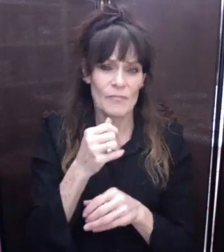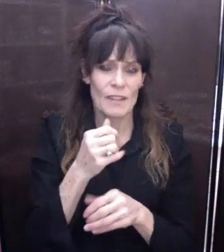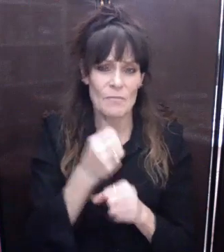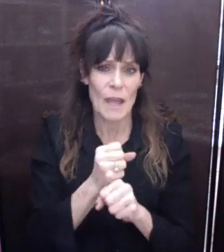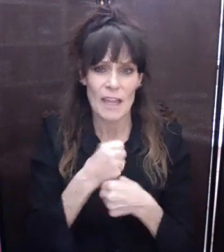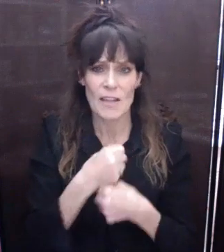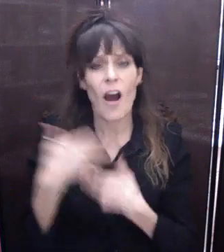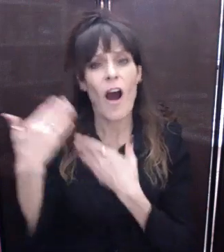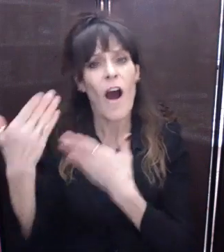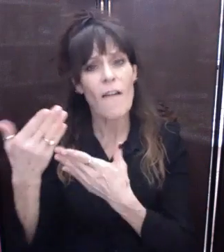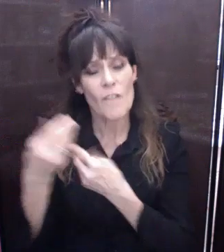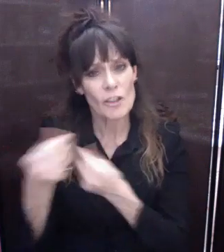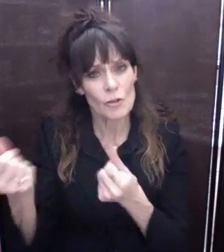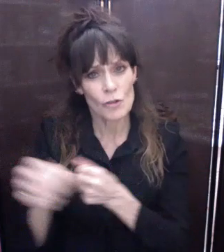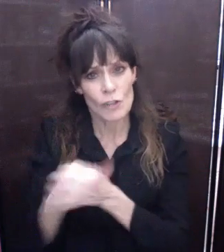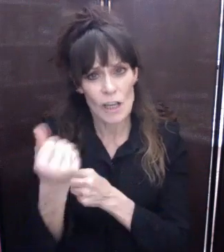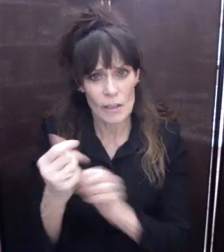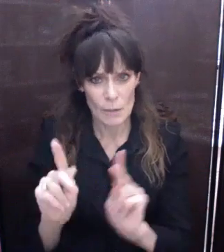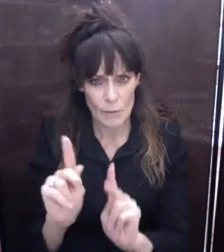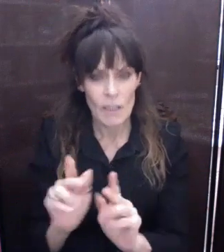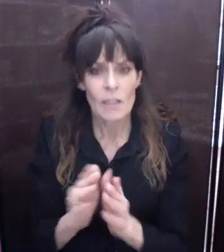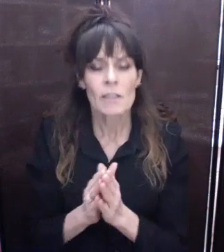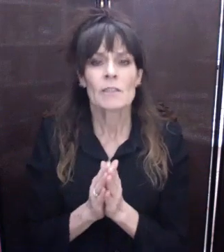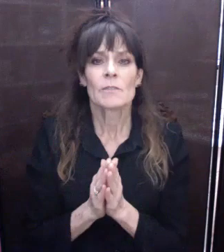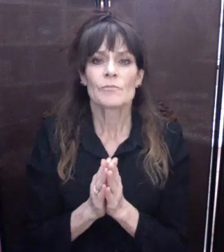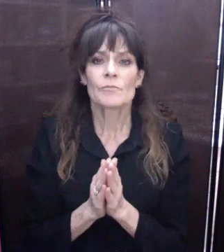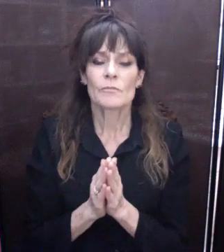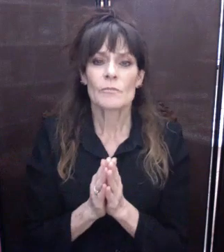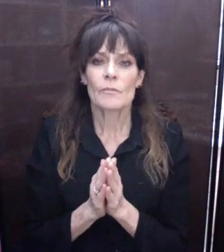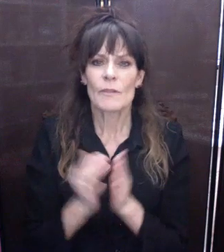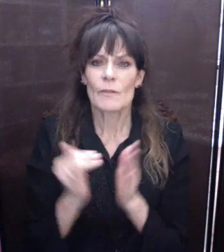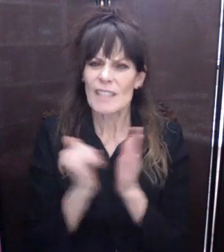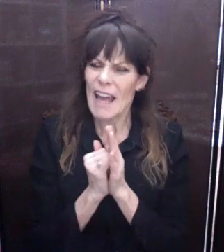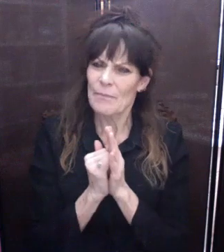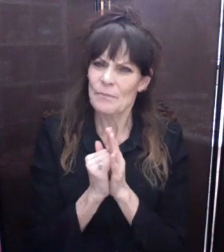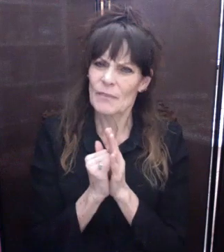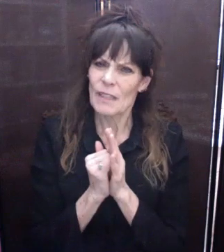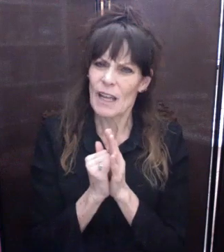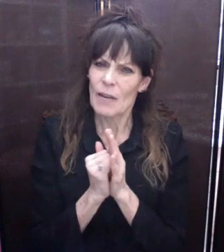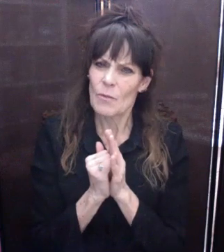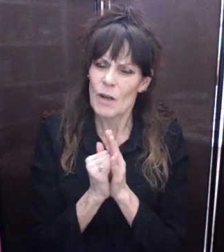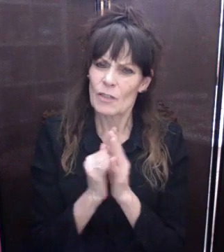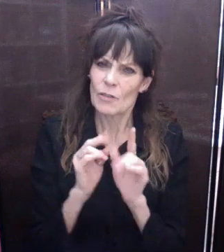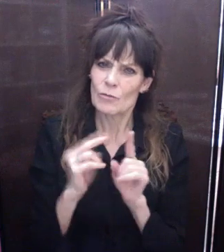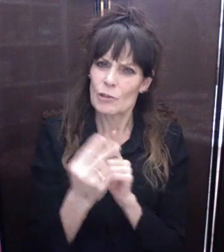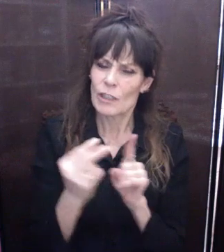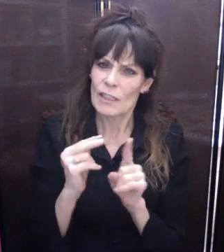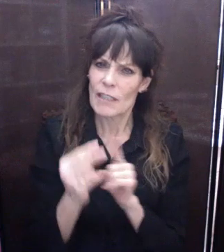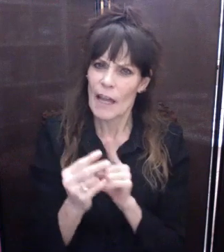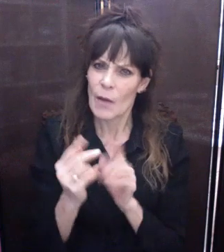others. And I guess it's in that I want to take a little bit of a look at what was going on in Ohio, and prior to